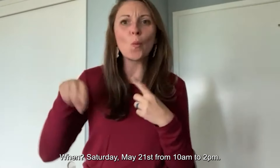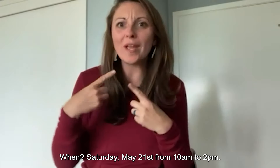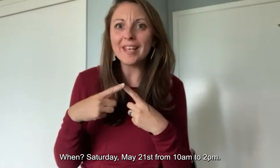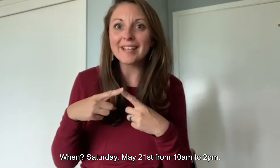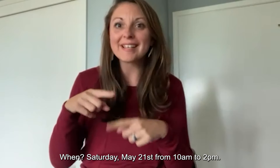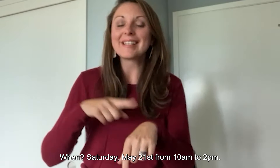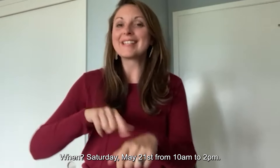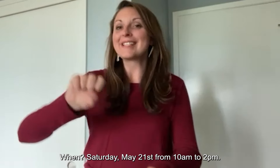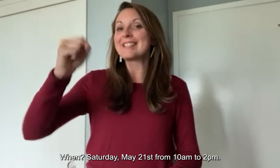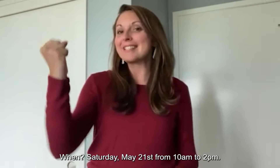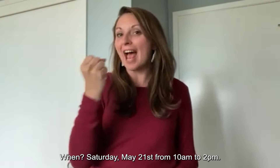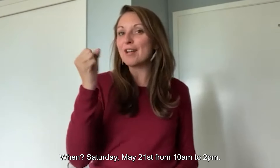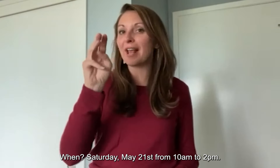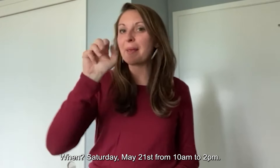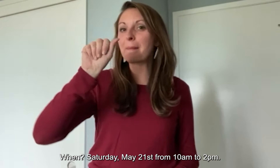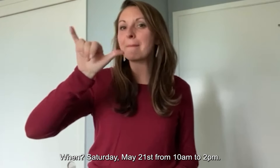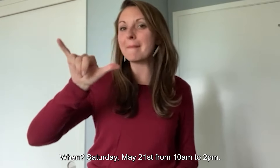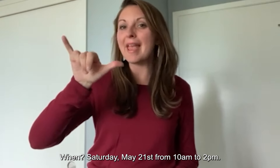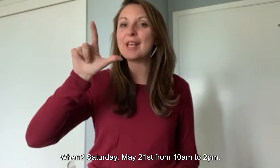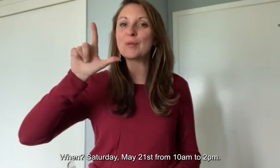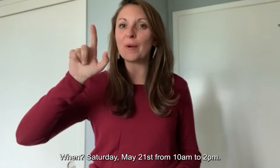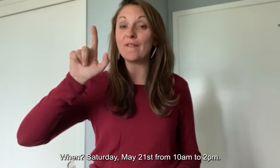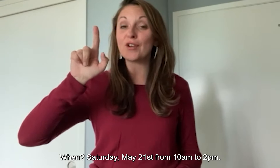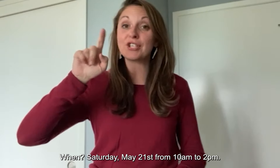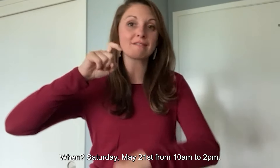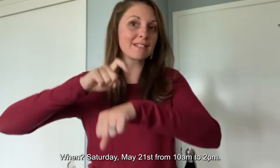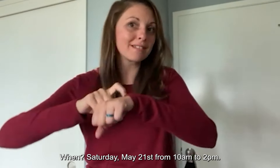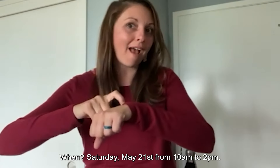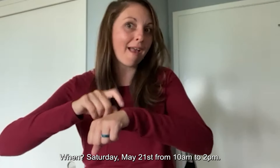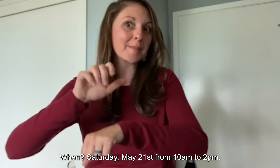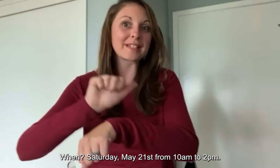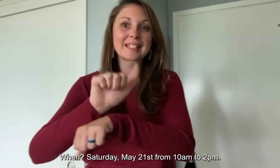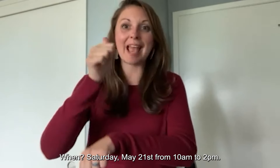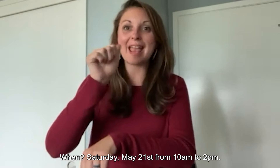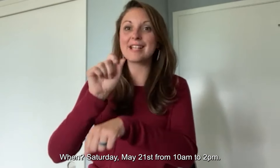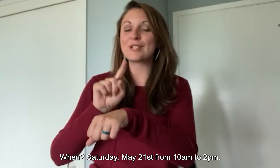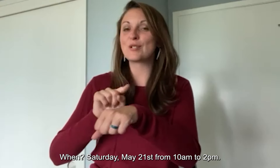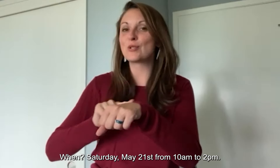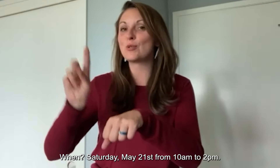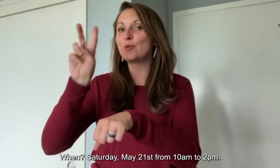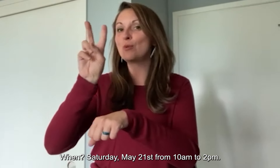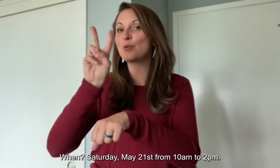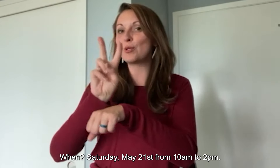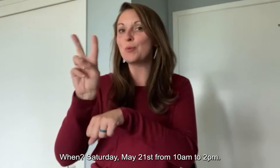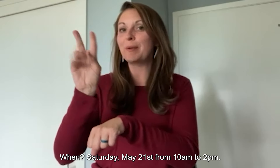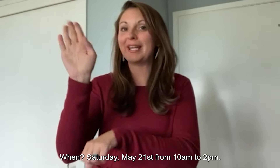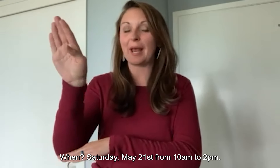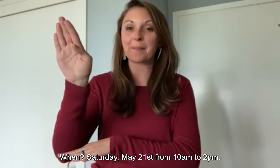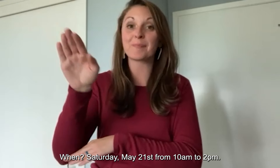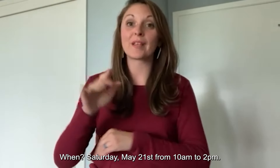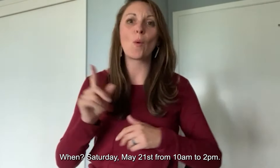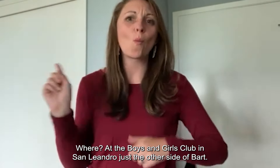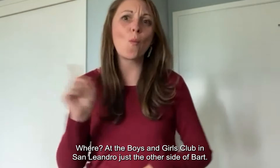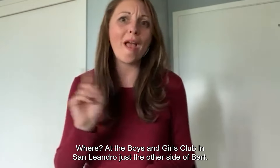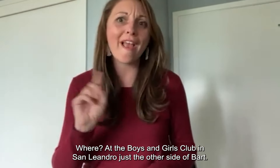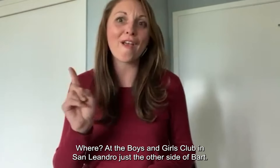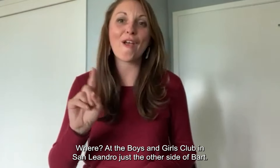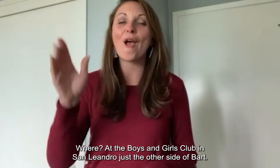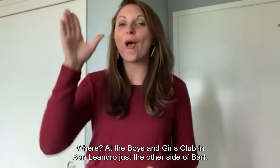When? Saturday, May 21st, time 10 to 2 p.m. Where? At the